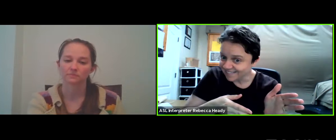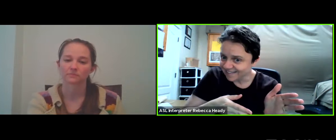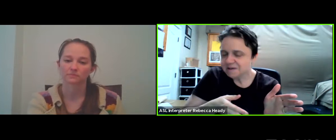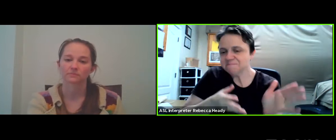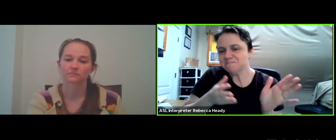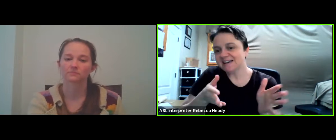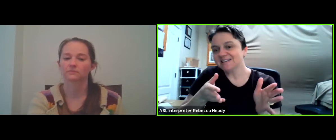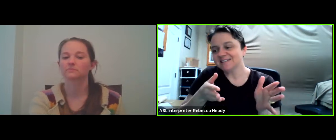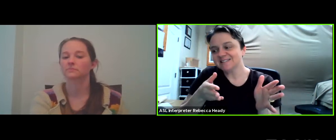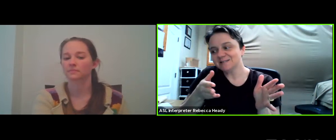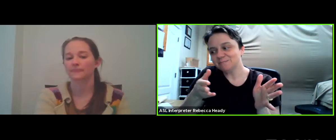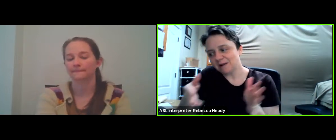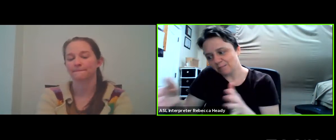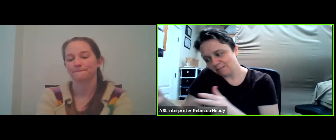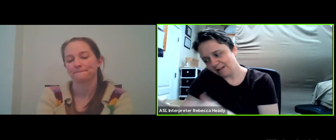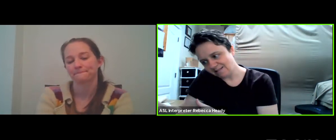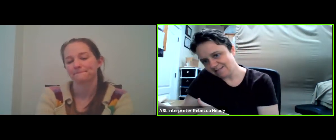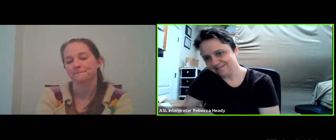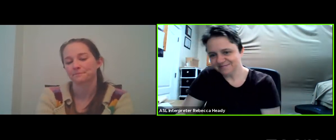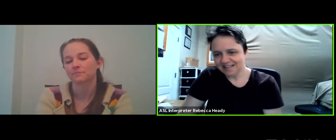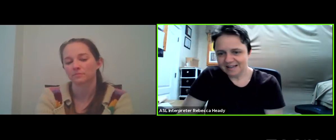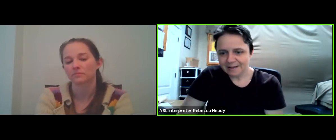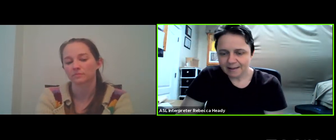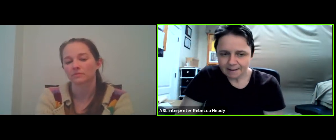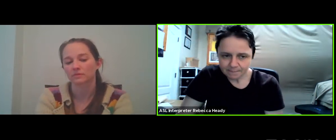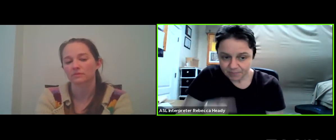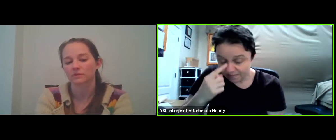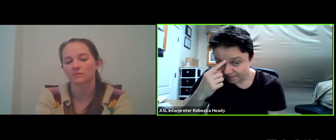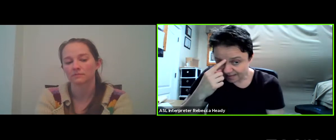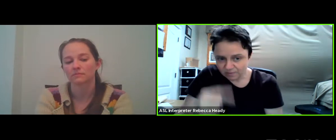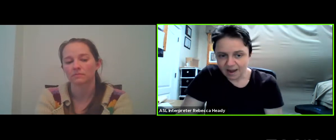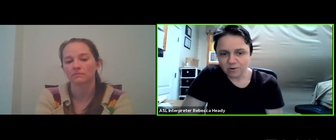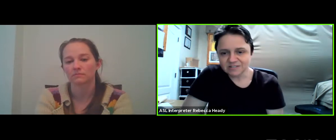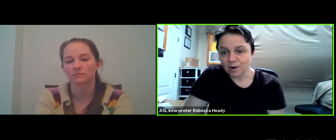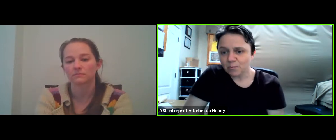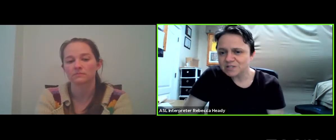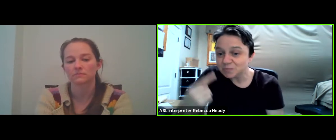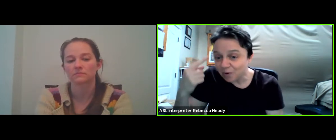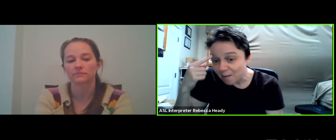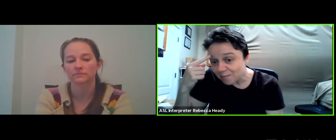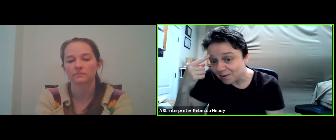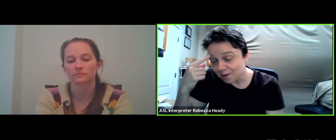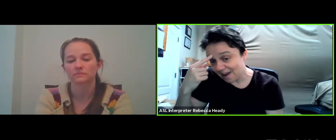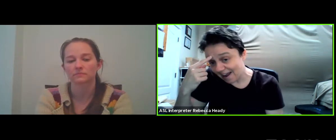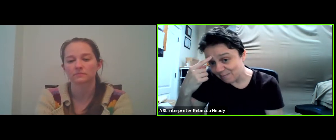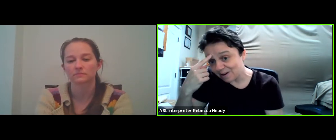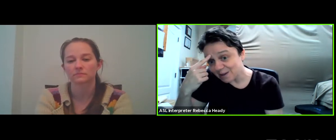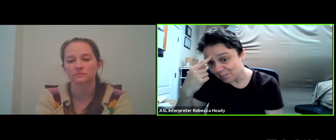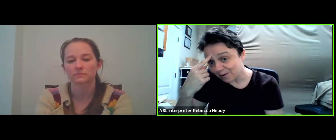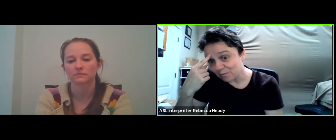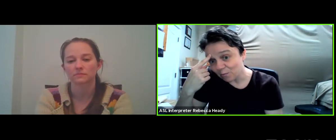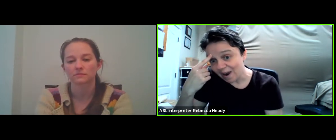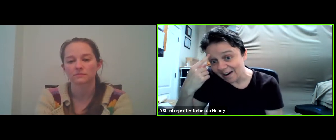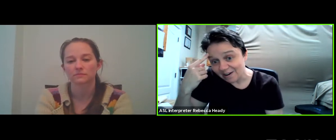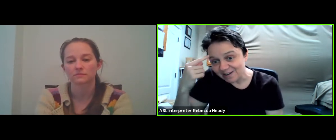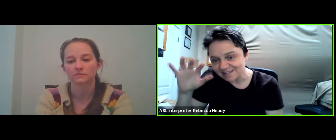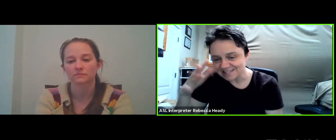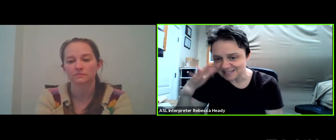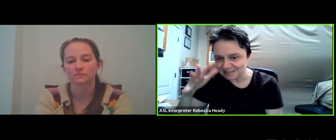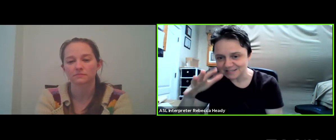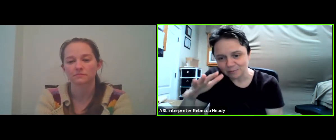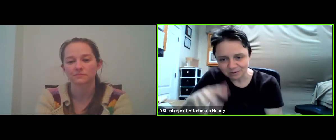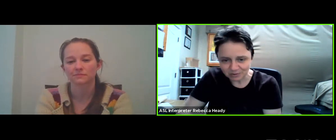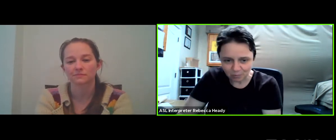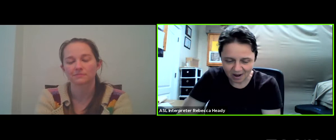why? Mm-hmm. Blah blah blah. Then that's when the eyebrows are up, which is probably where my eyebrows up on